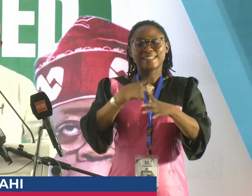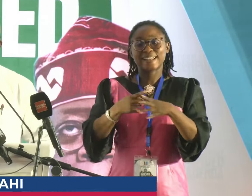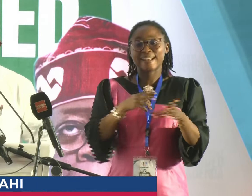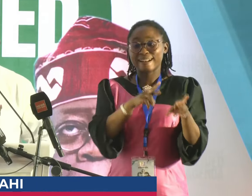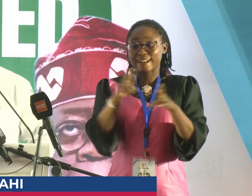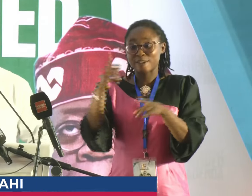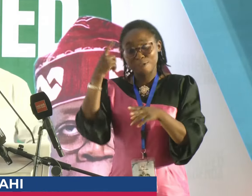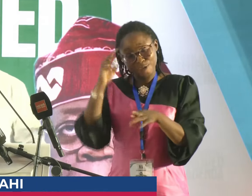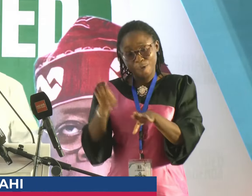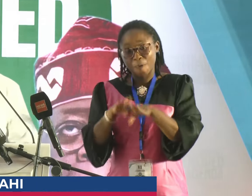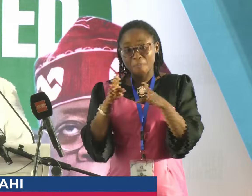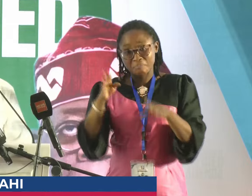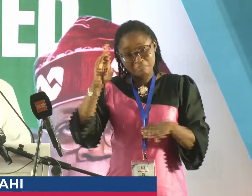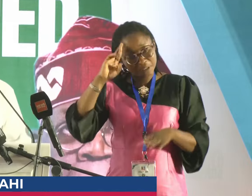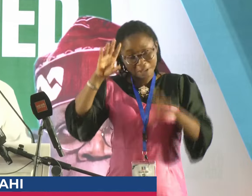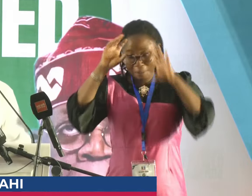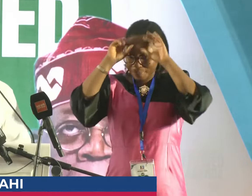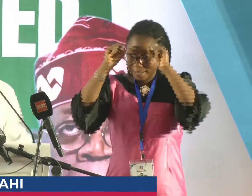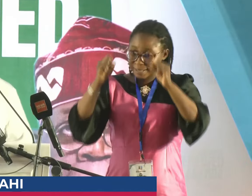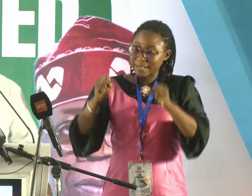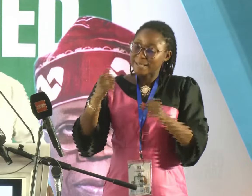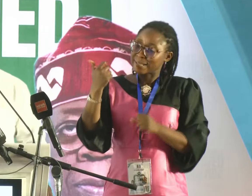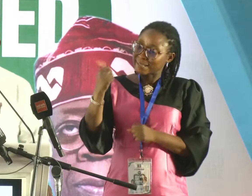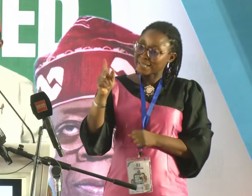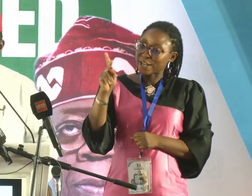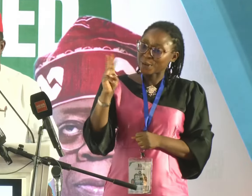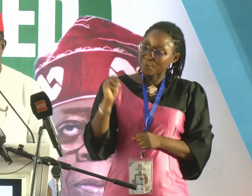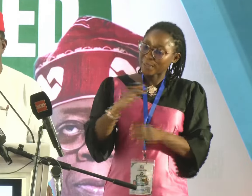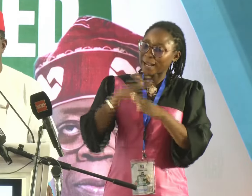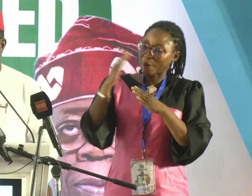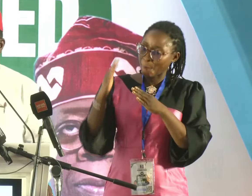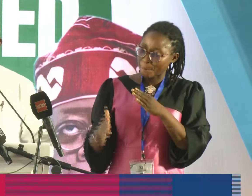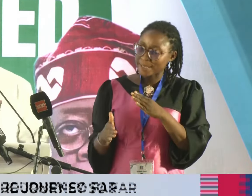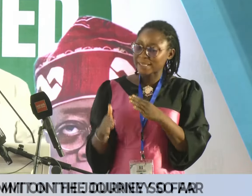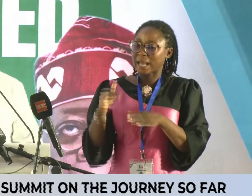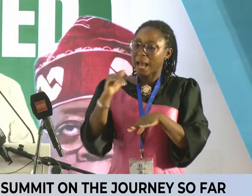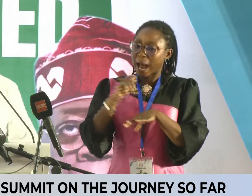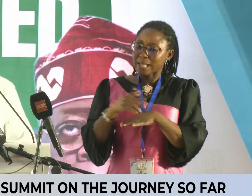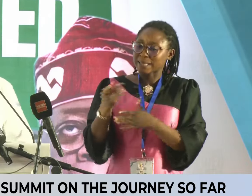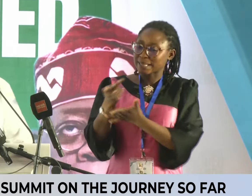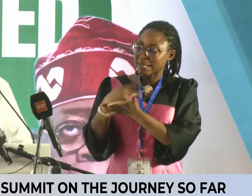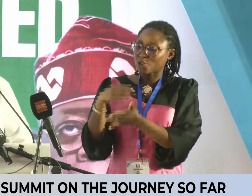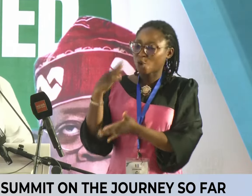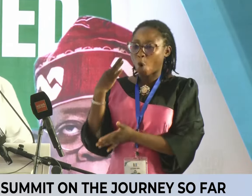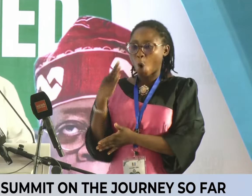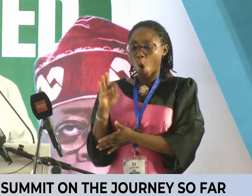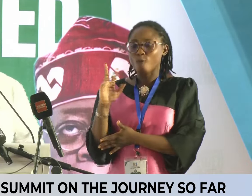for commissioning, Mr. President, and 10 kilometers has been completed at the section of